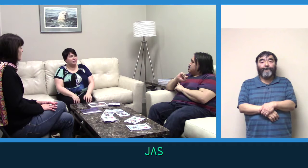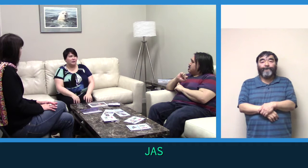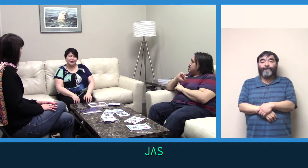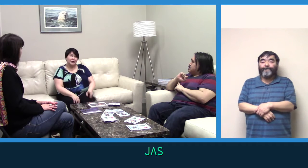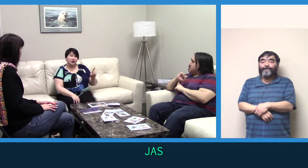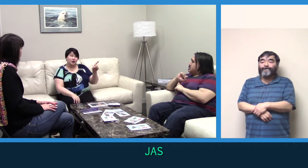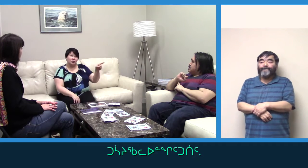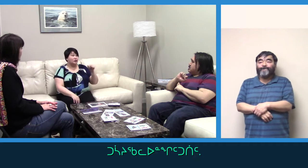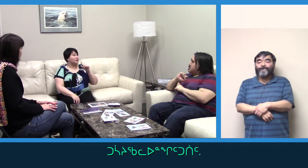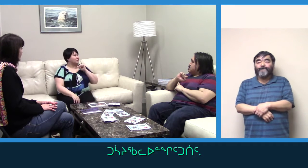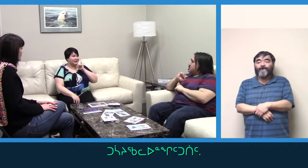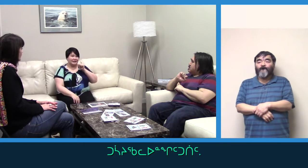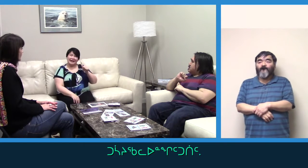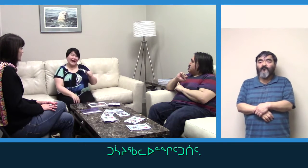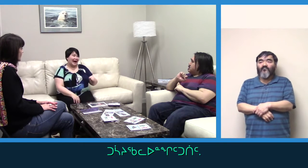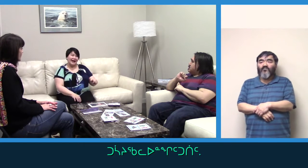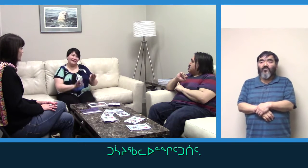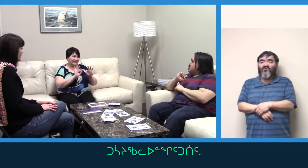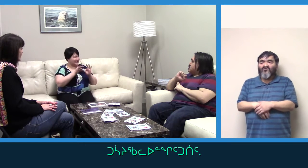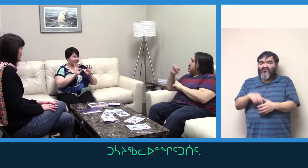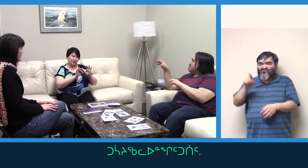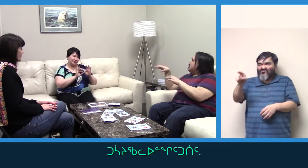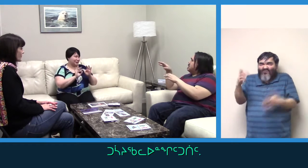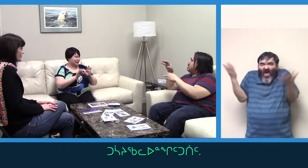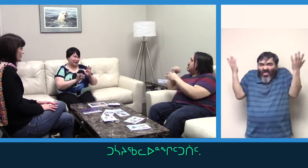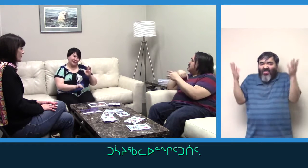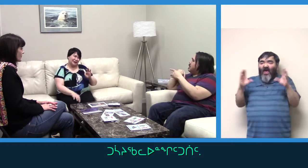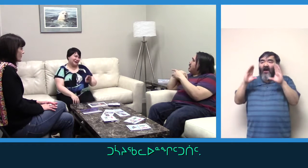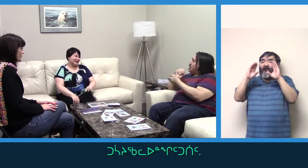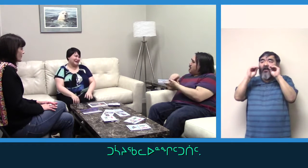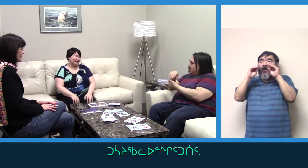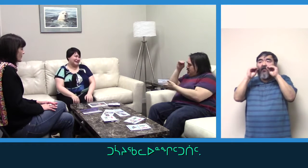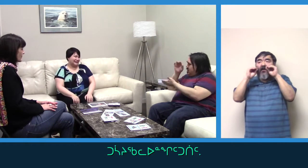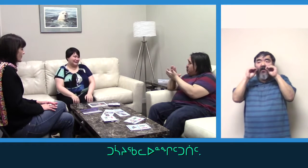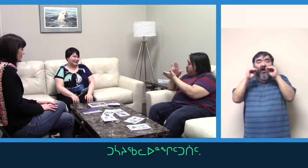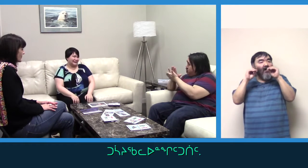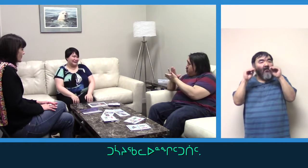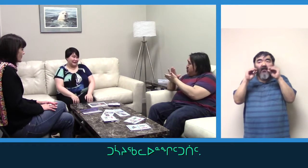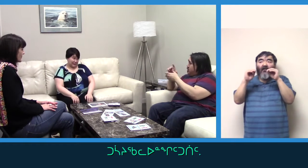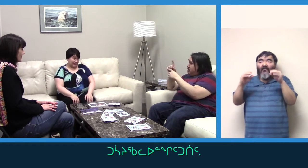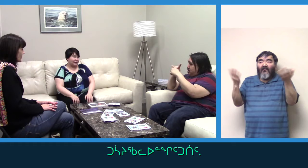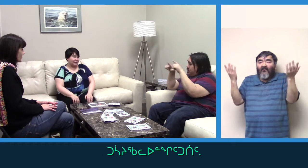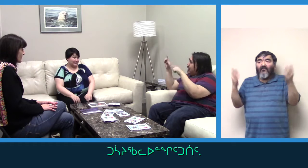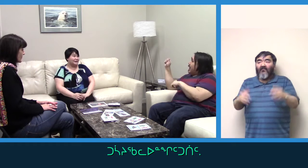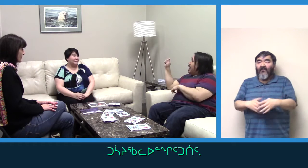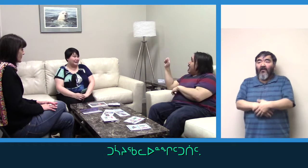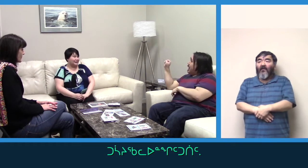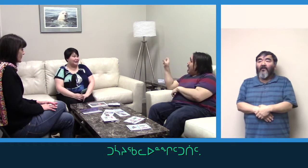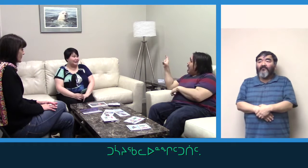Was an interpreter. You didn't have an interpreter.